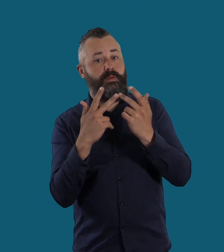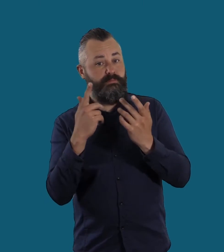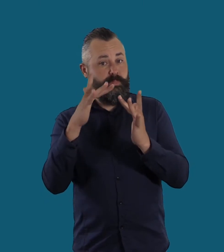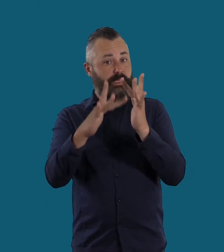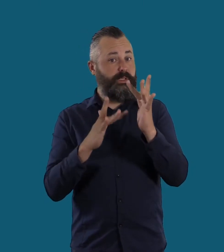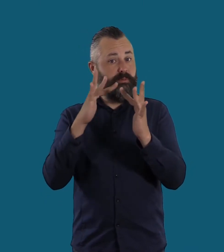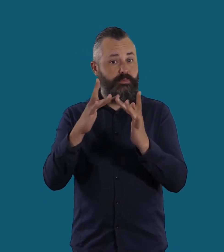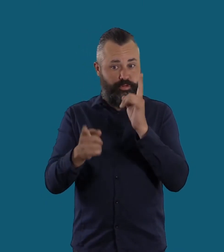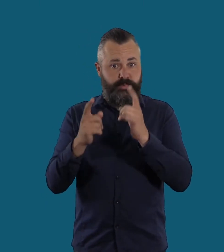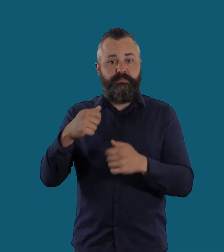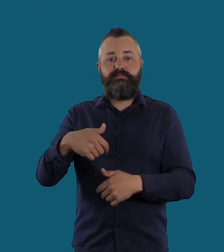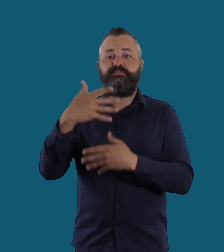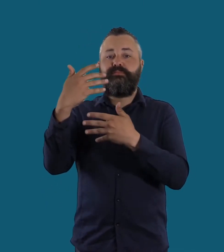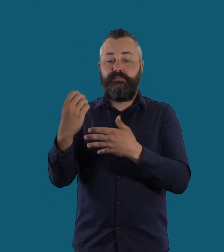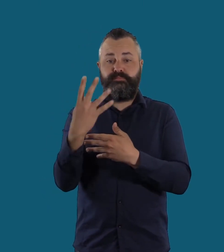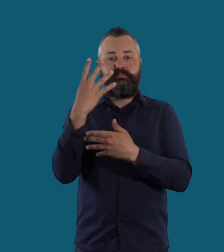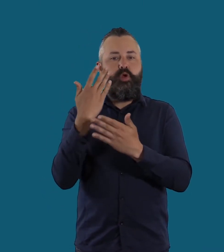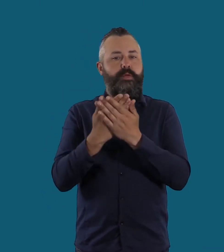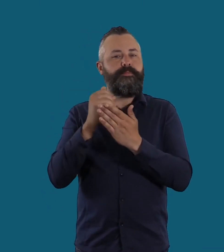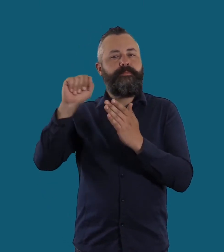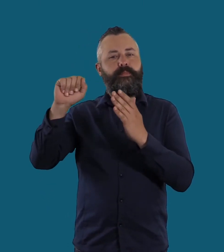All warnings issued by the Joint Australian Tsunami Warning Centre